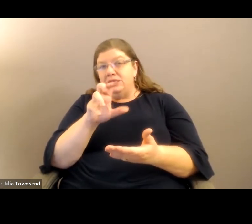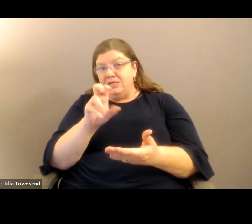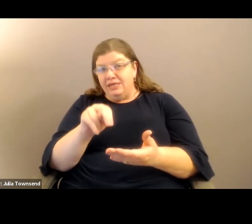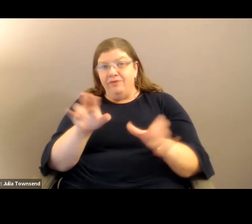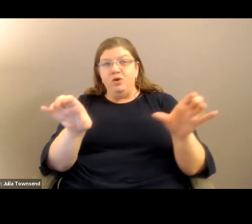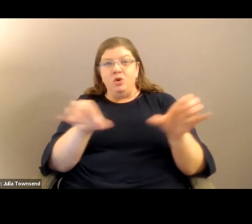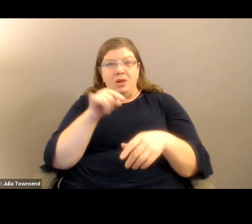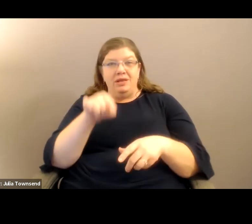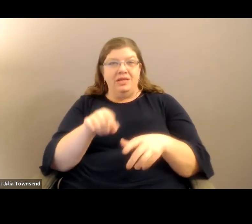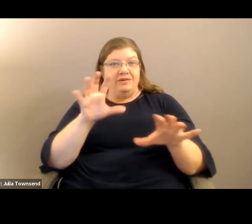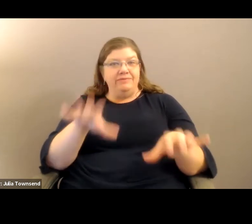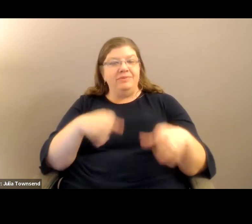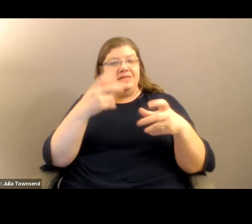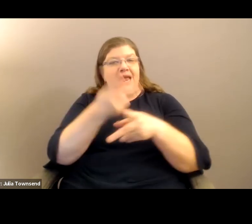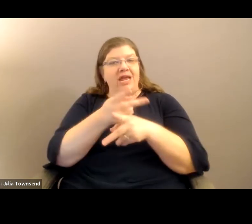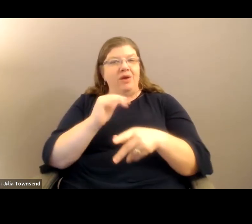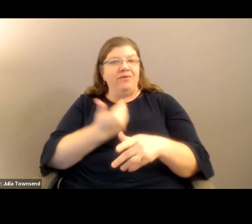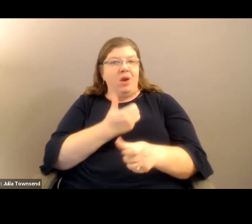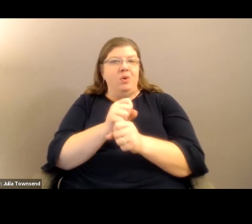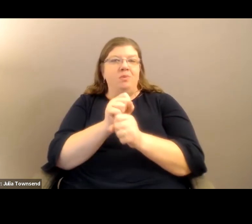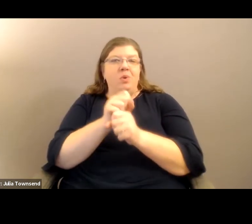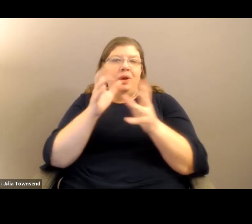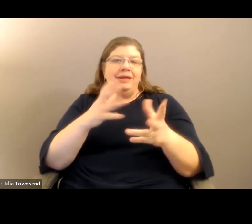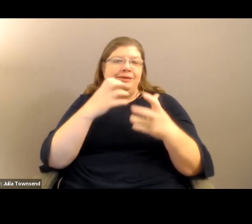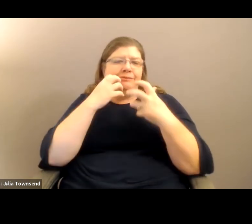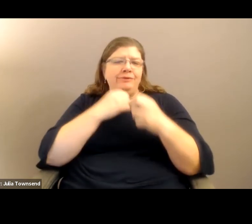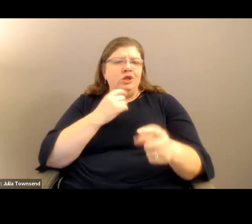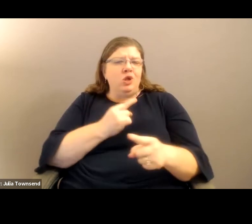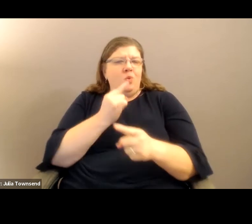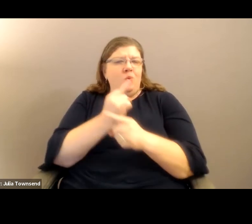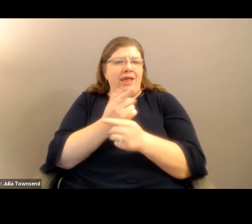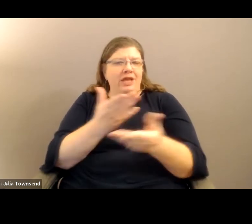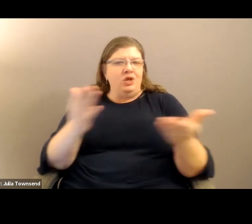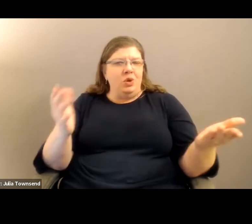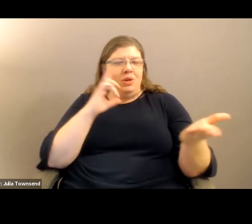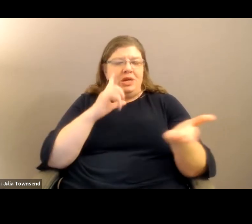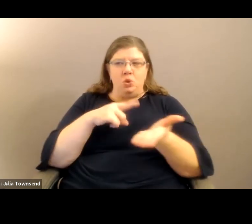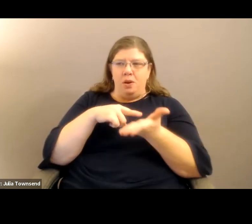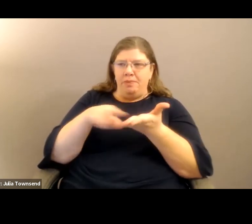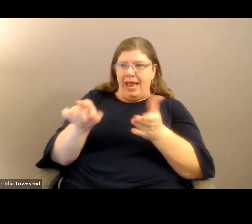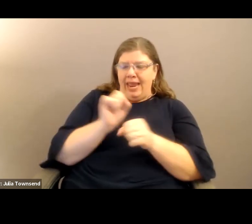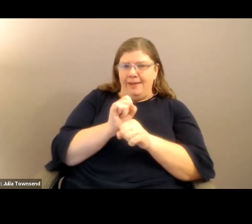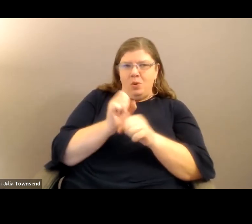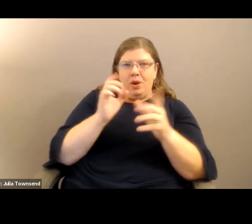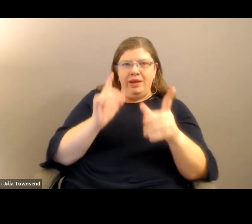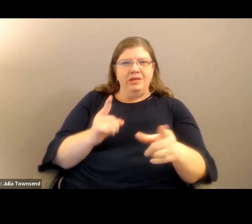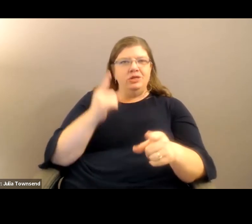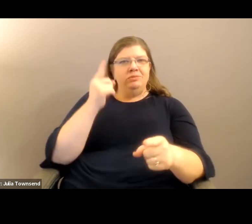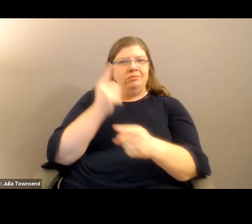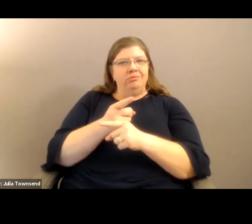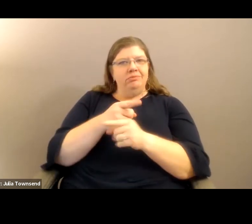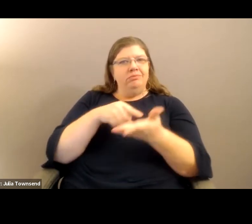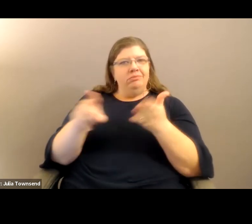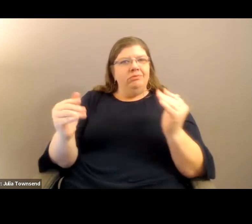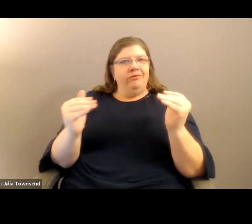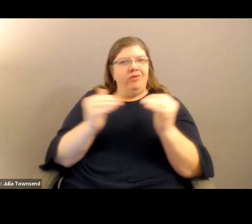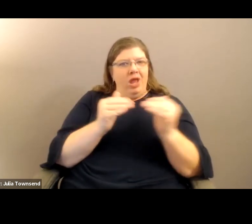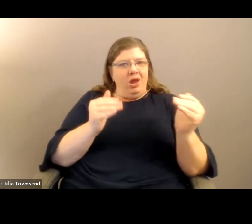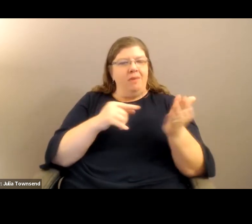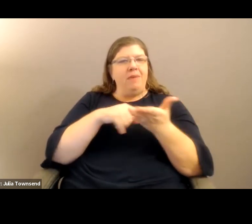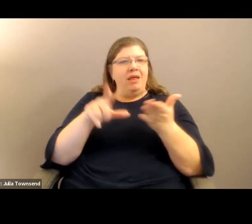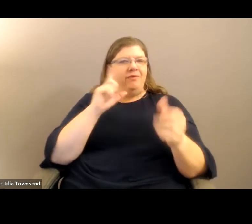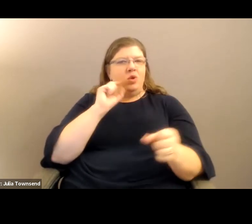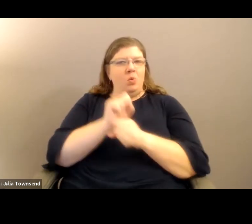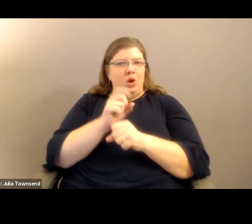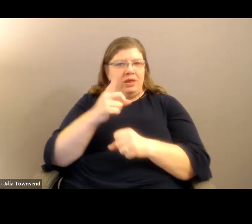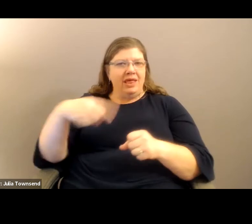doing this, for taking care of our employees. This is the right thing to do. We need to pay employees a fair wage, and we need to pay them for the work